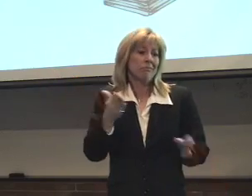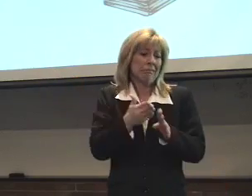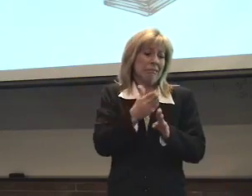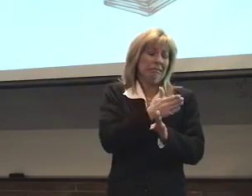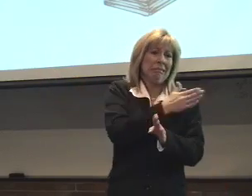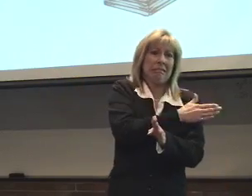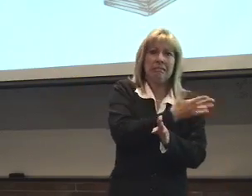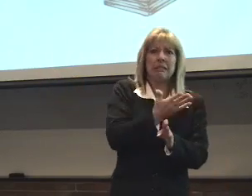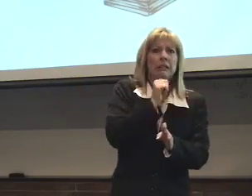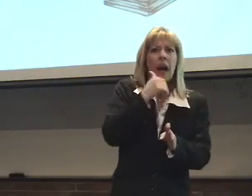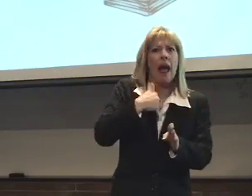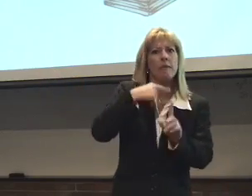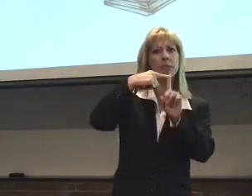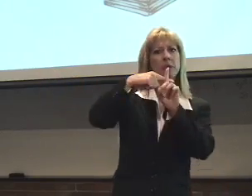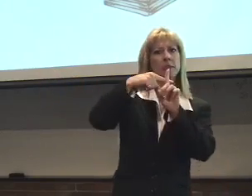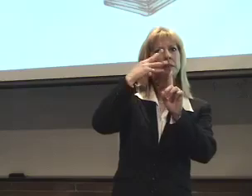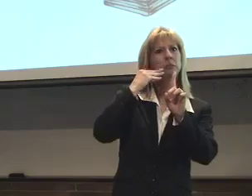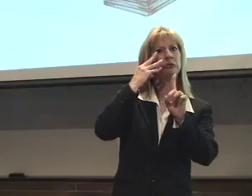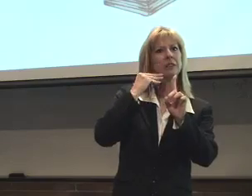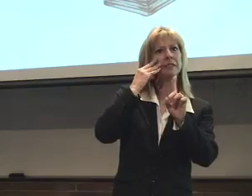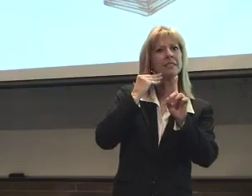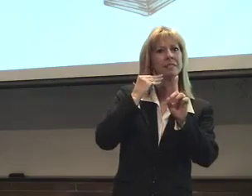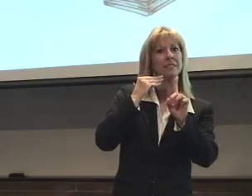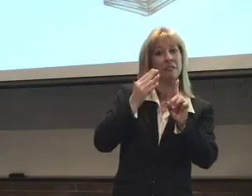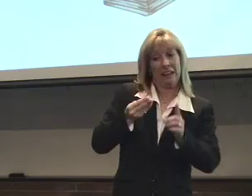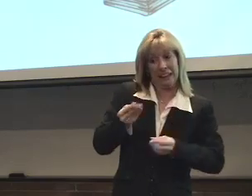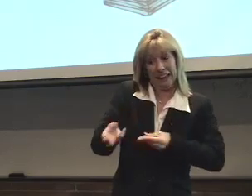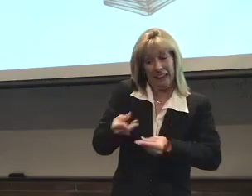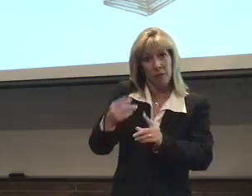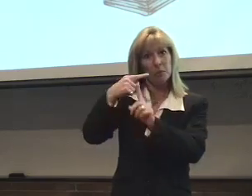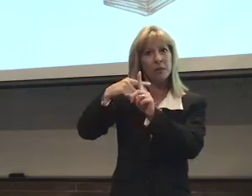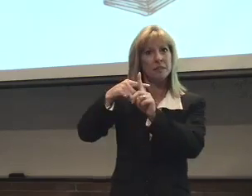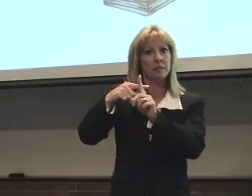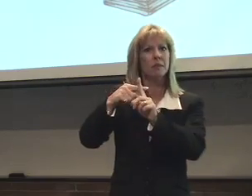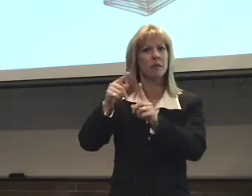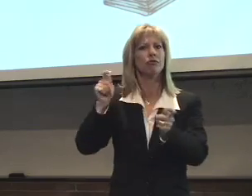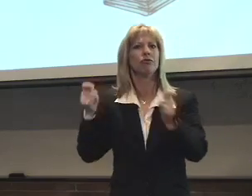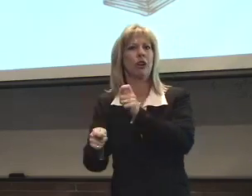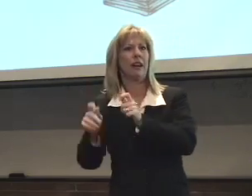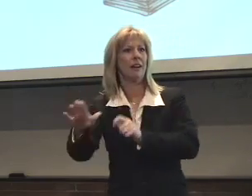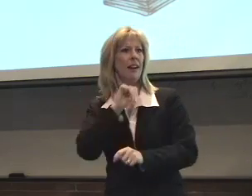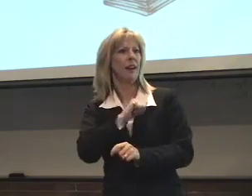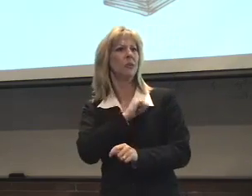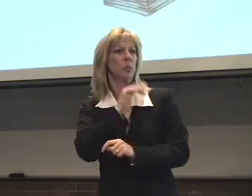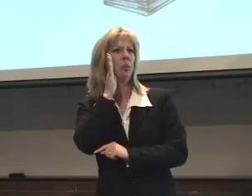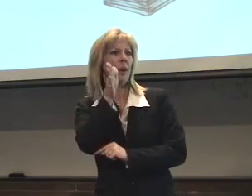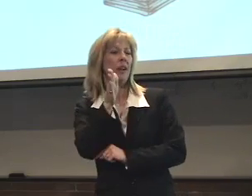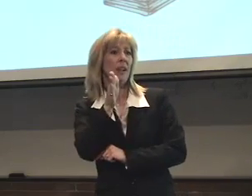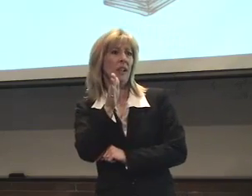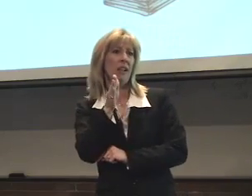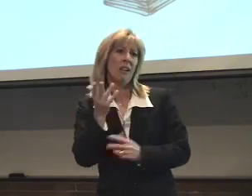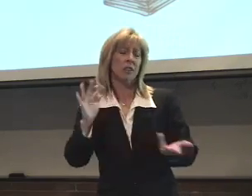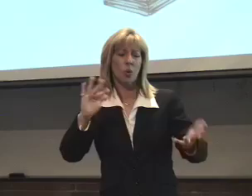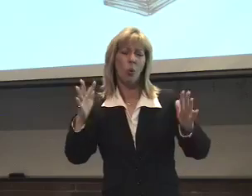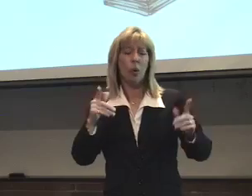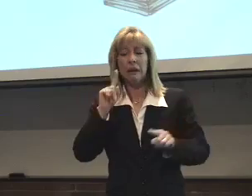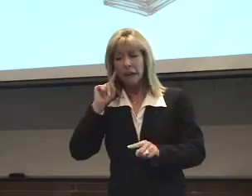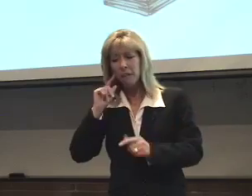are just the 4 basic factors if you want a grade level reader. And when you think of most deaf kids, 2 are missing, 1's missing. I mean, it's